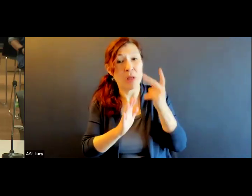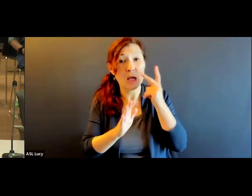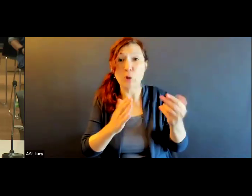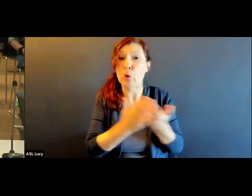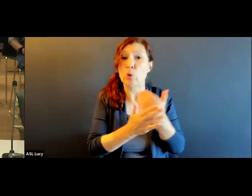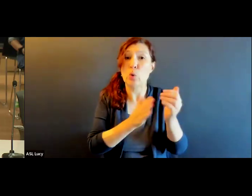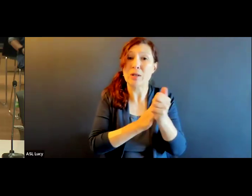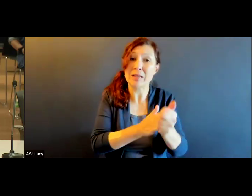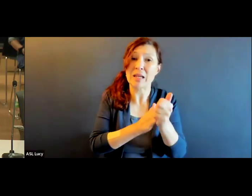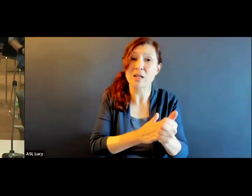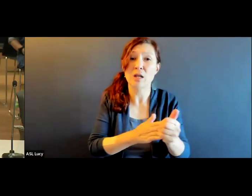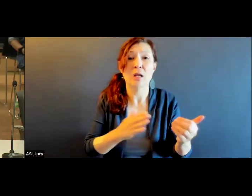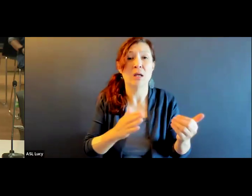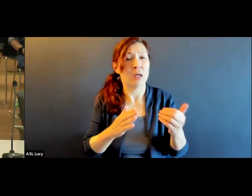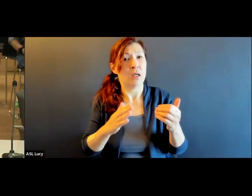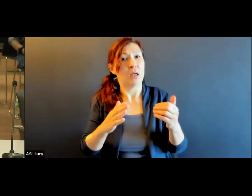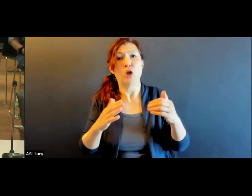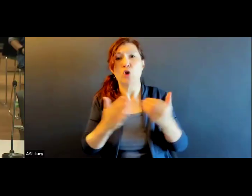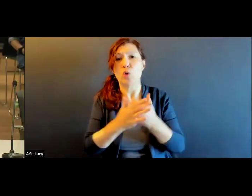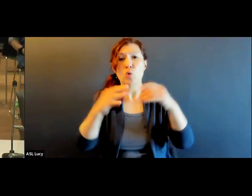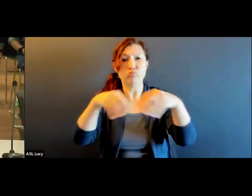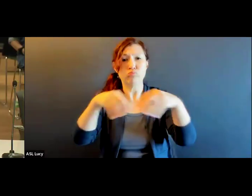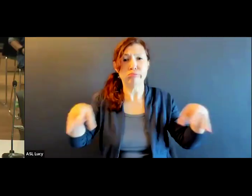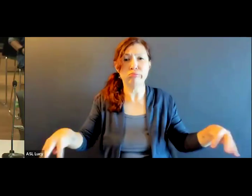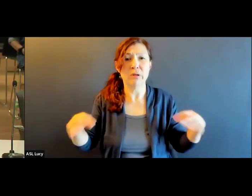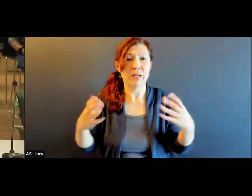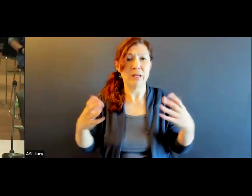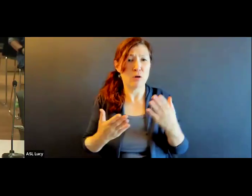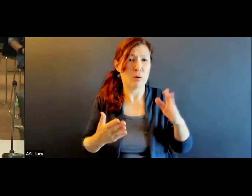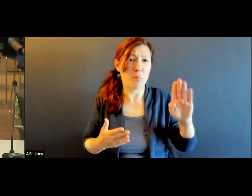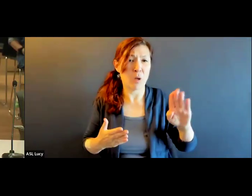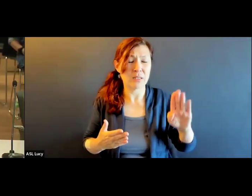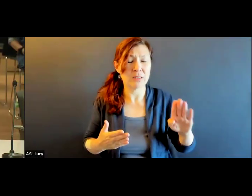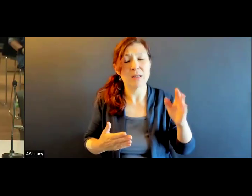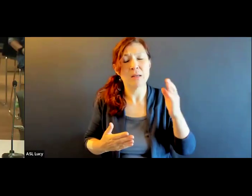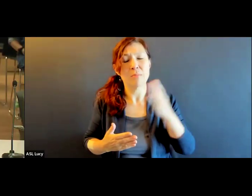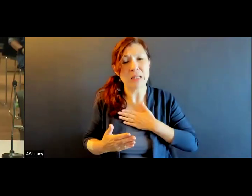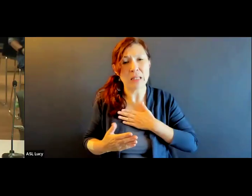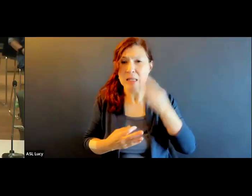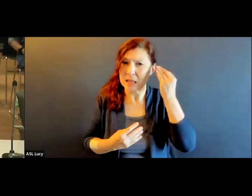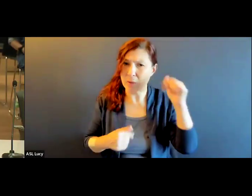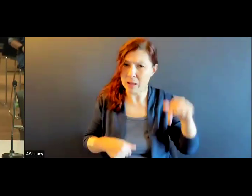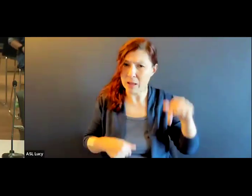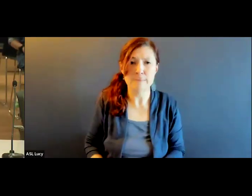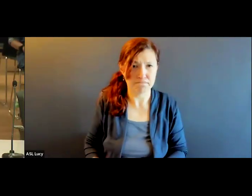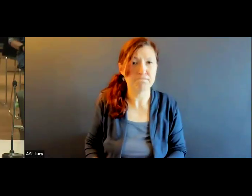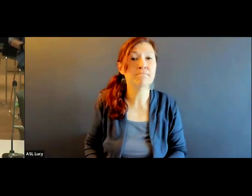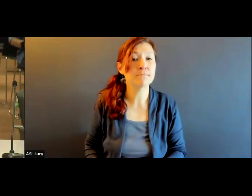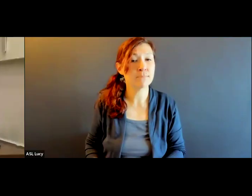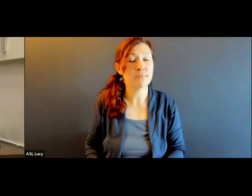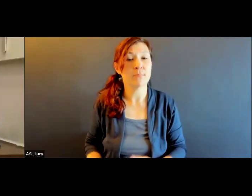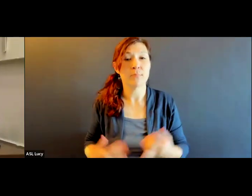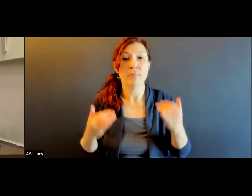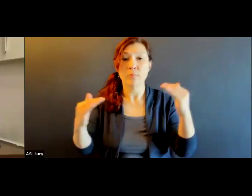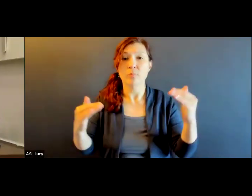leadership in academics in Boston. Please take this into consideration. Thank you for hearing me. Thank you, Mr. Mudd. Next speaker